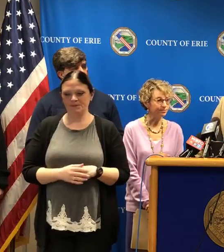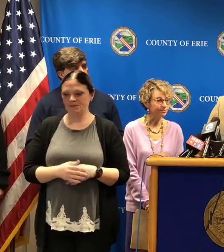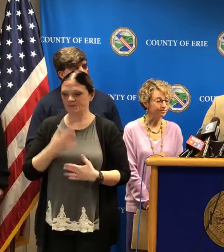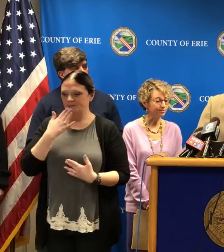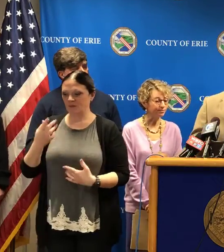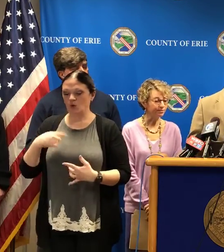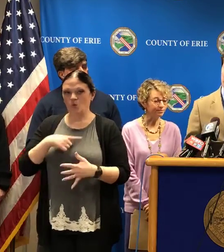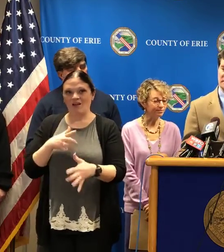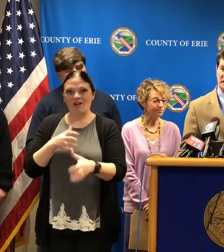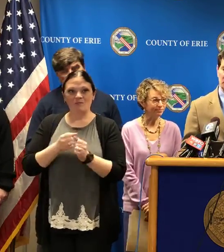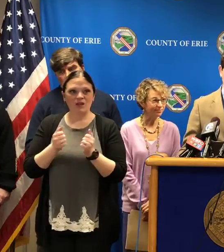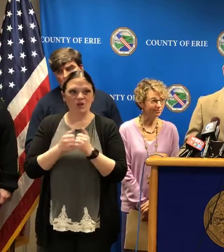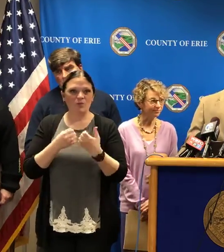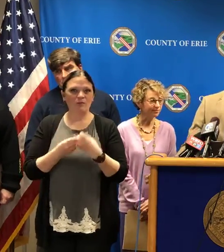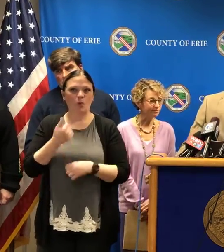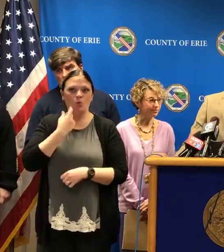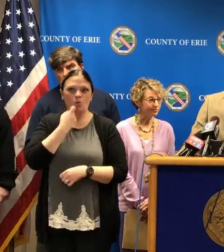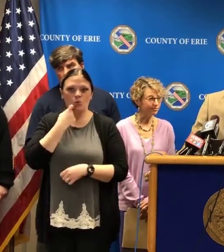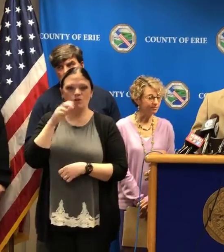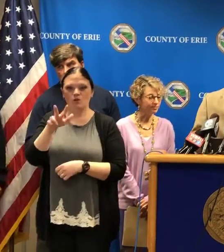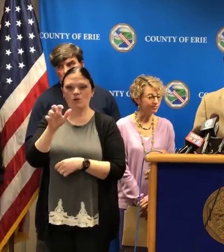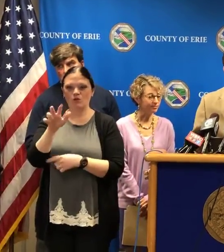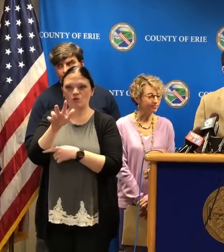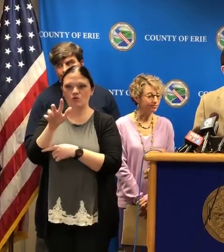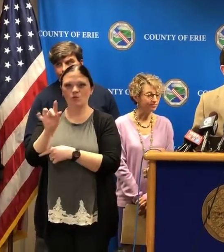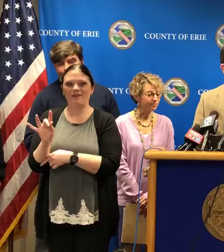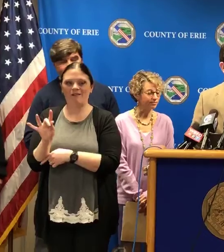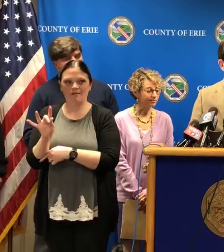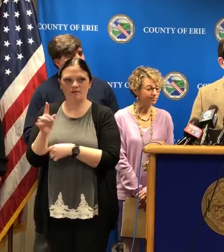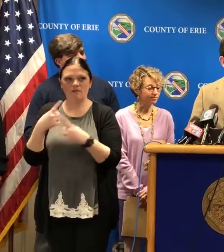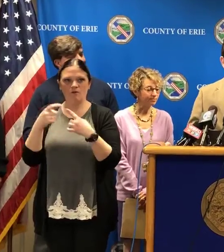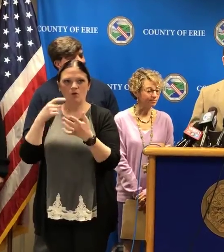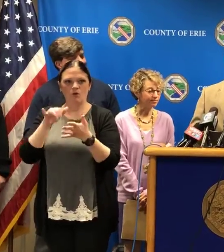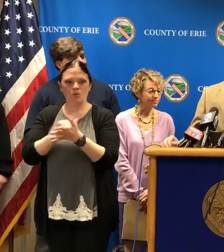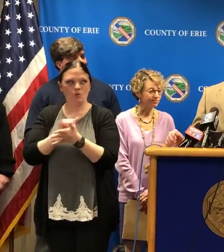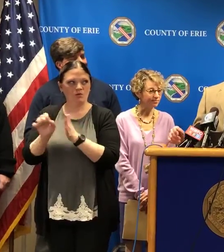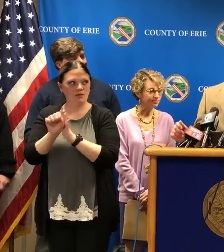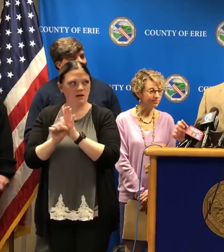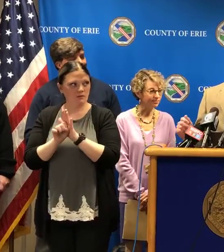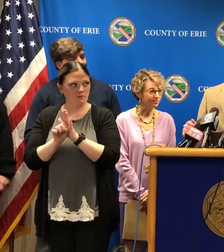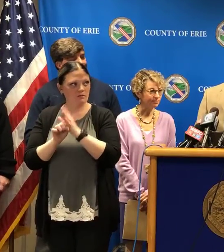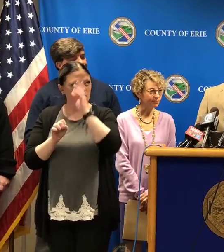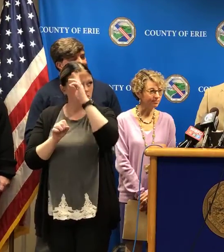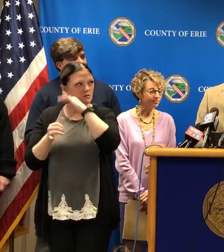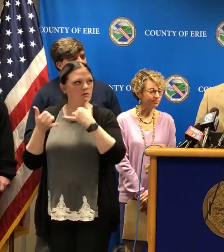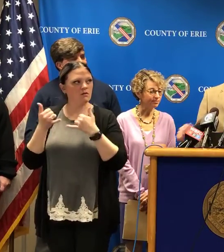able to update it with the latest from New York State, which is 328. They're still on the